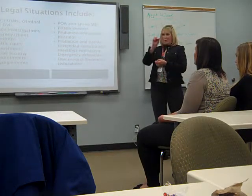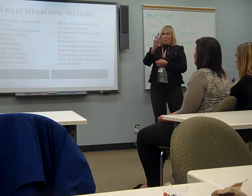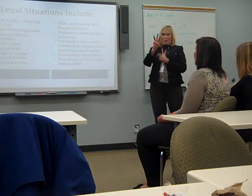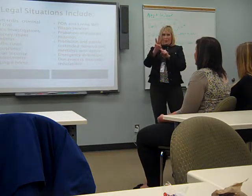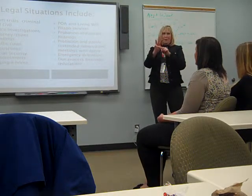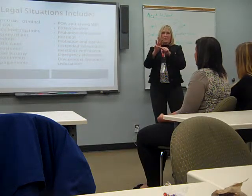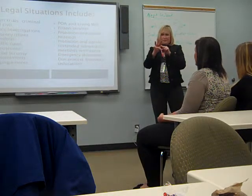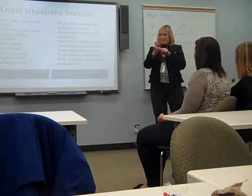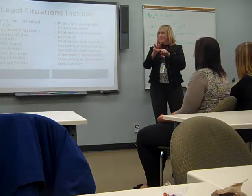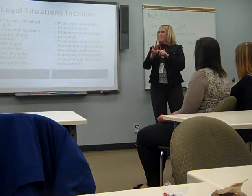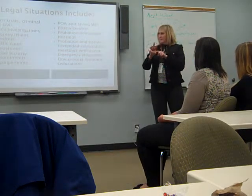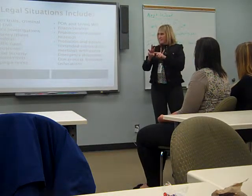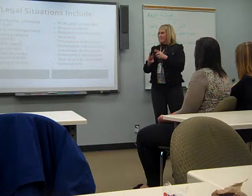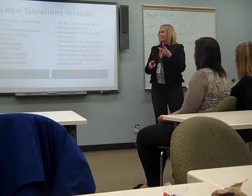The law says that.